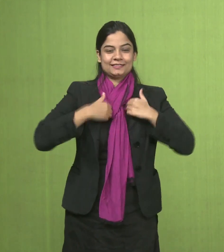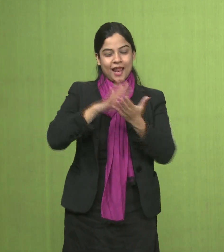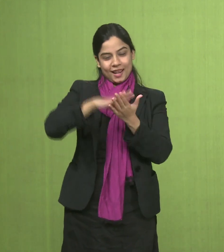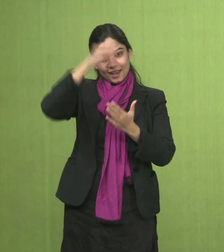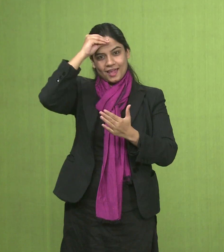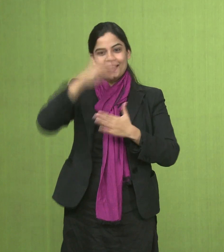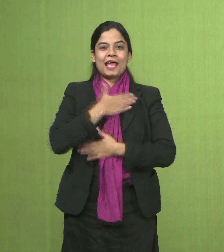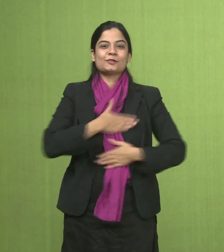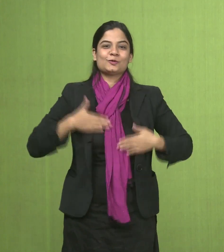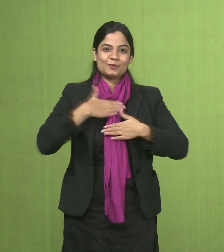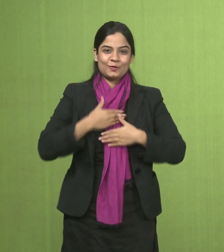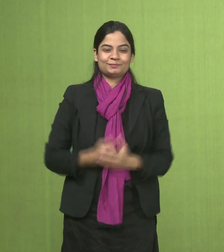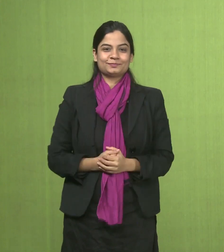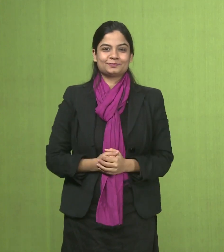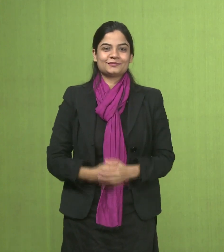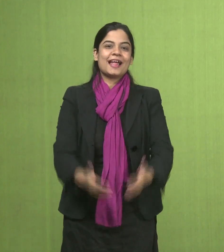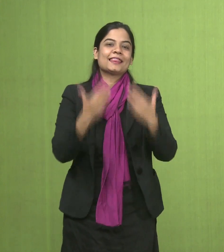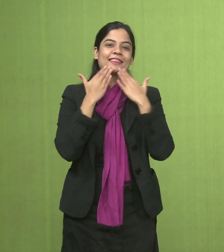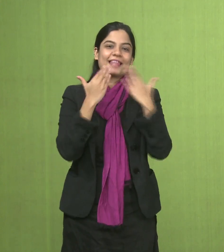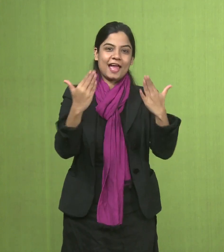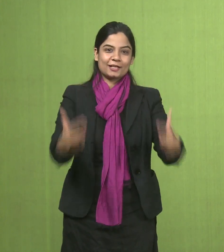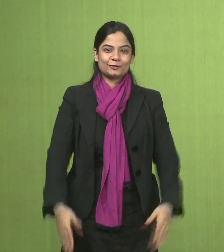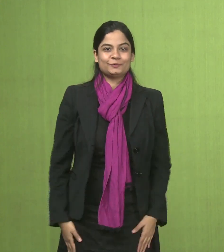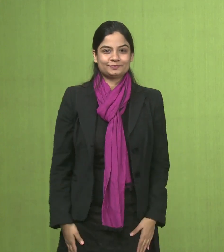Hopefully you all learnt in this class and enjoyed the class. Thank you.